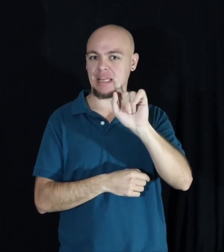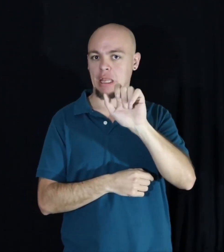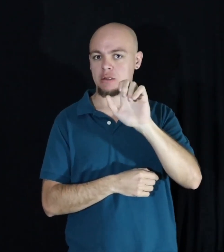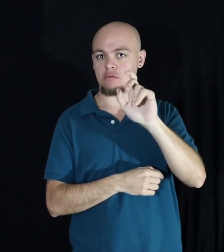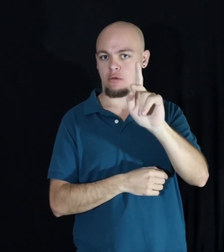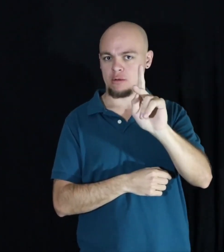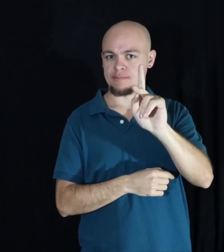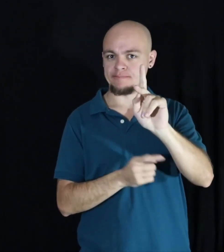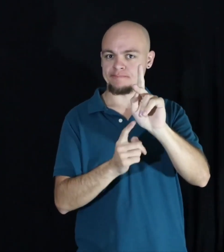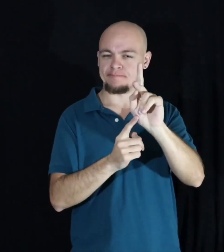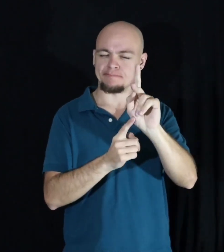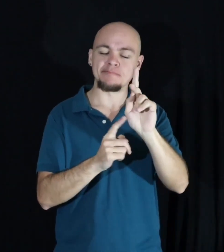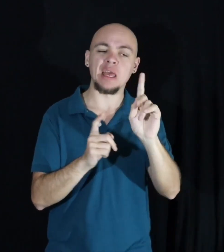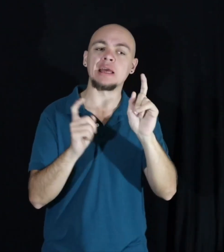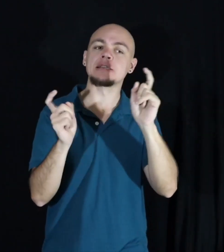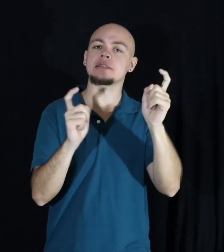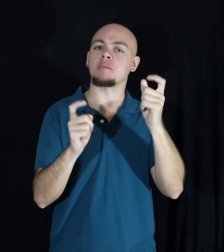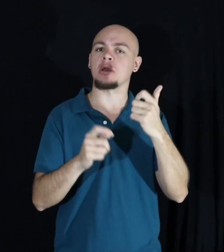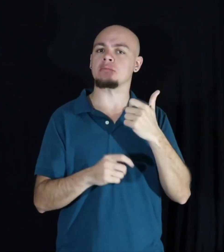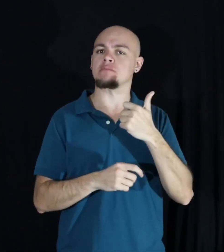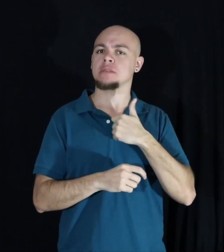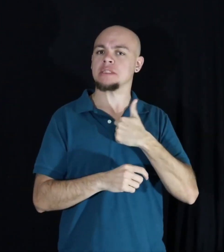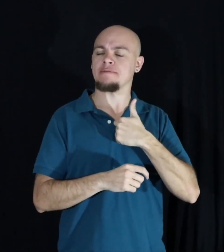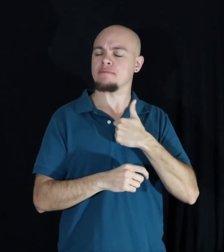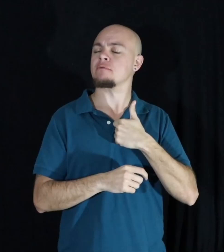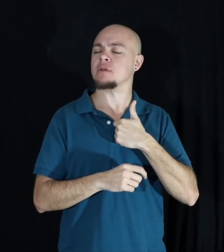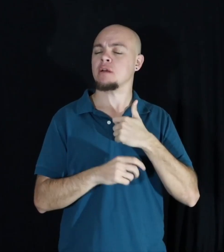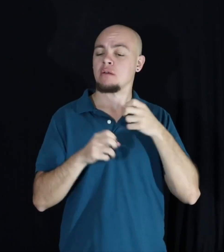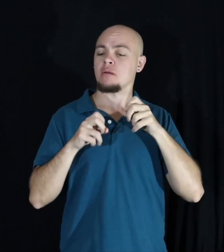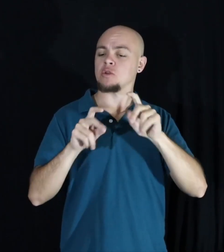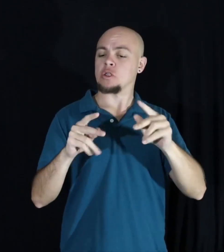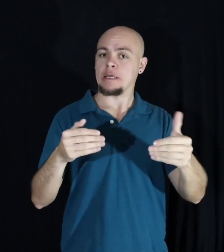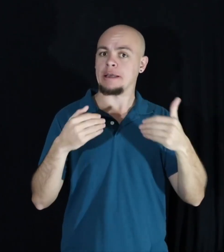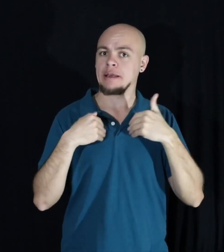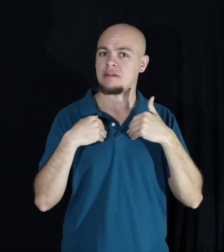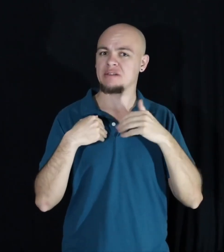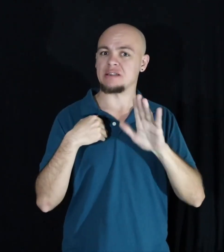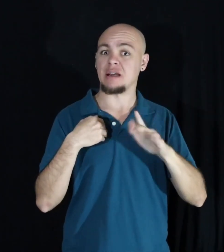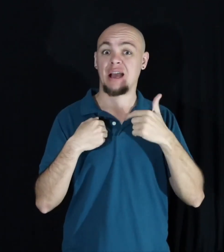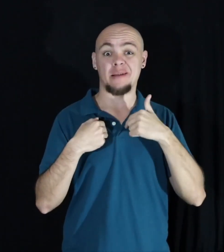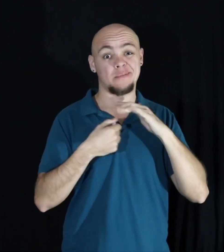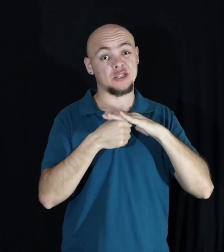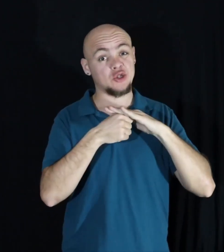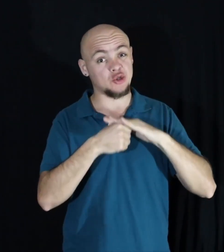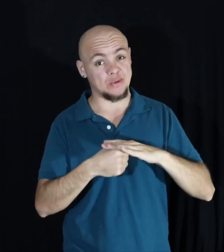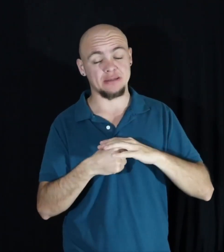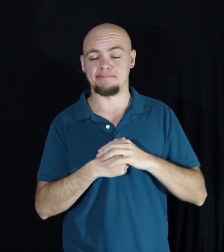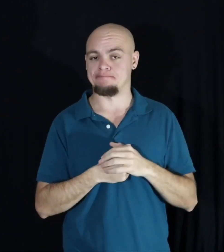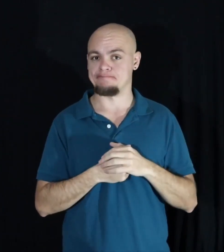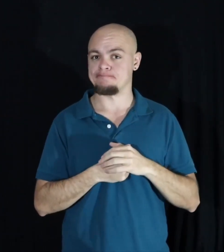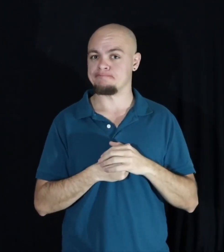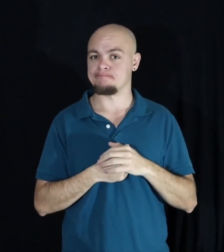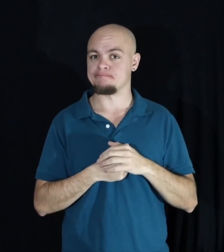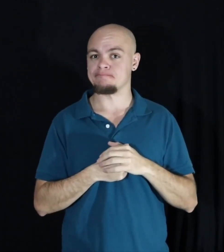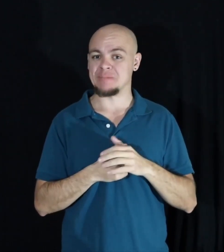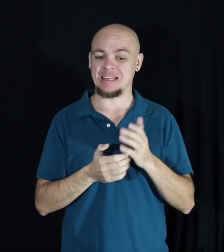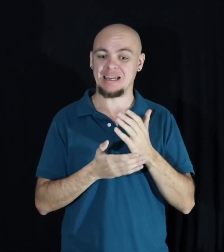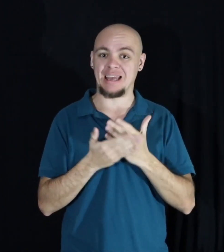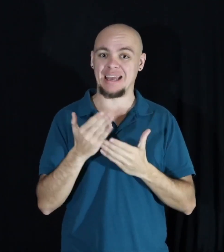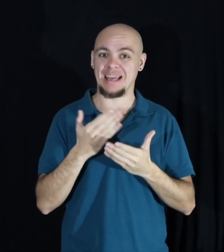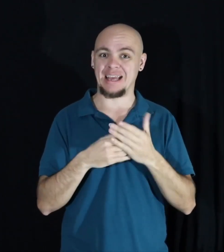of celebrating the fact that I've even had this opportunity, I've been stressed, y'all. I've had the sweaty